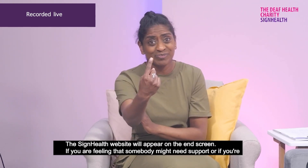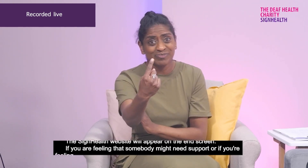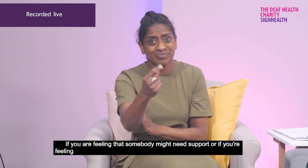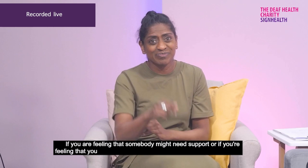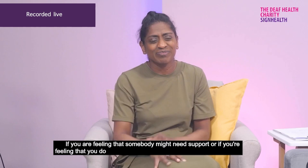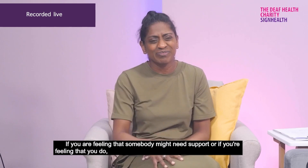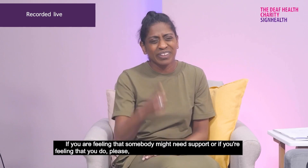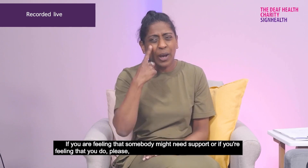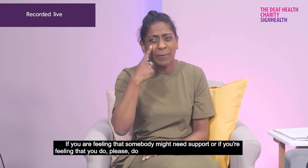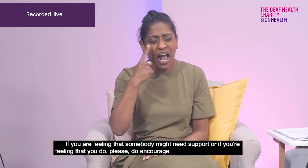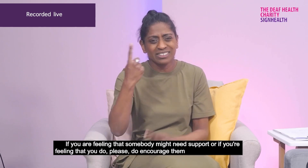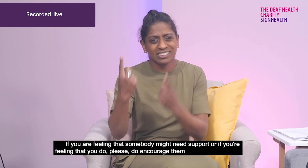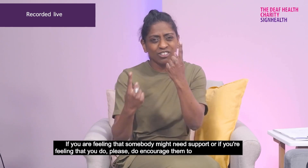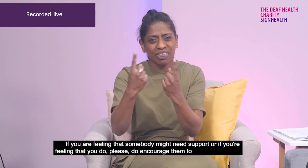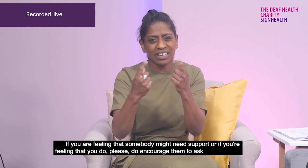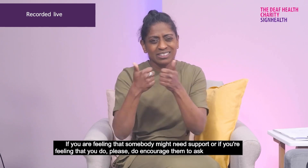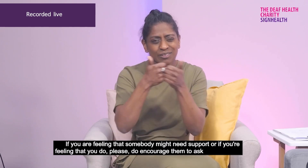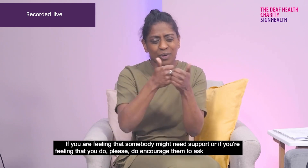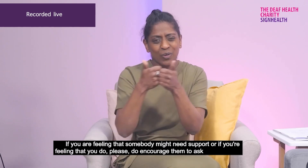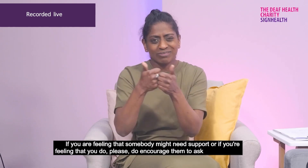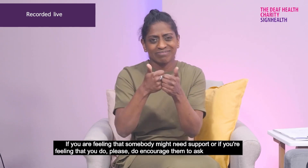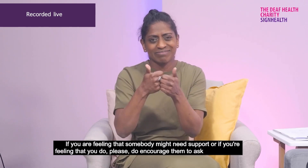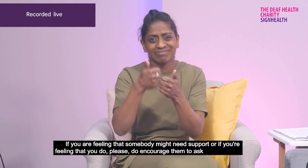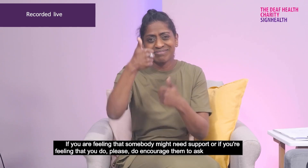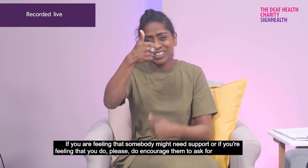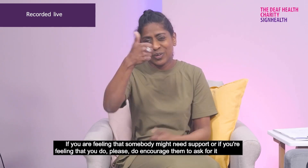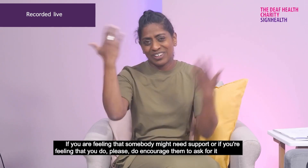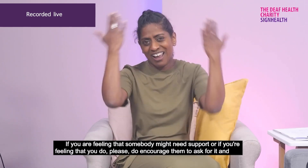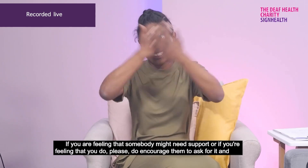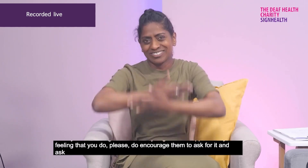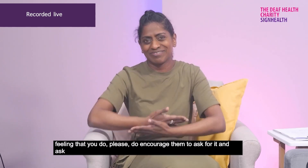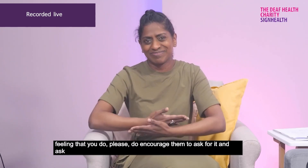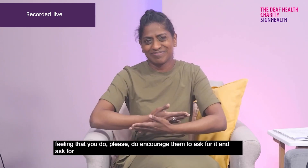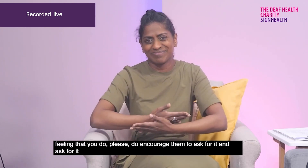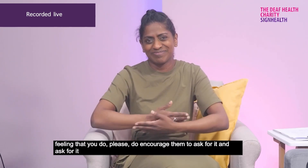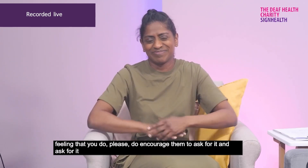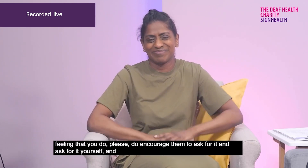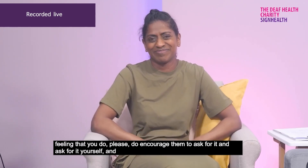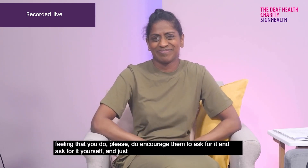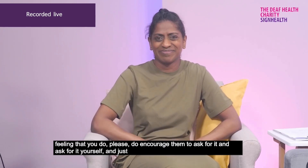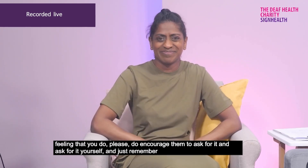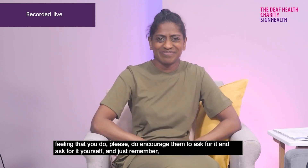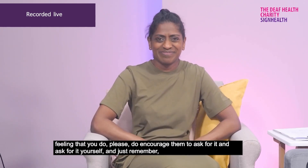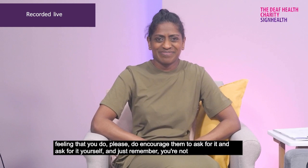And just remember, you are not alone. So keep an eye on each other and support each other. Good night.